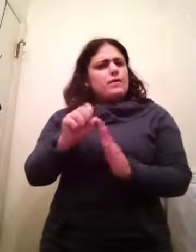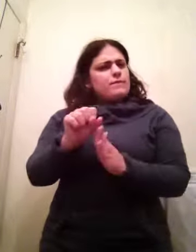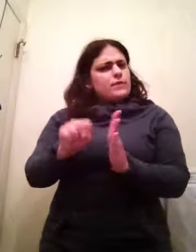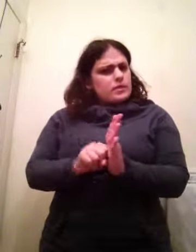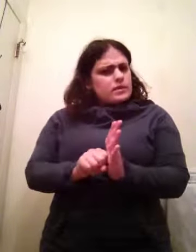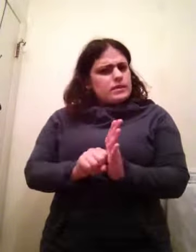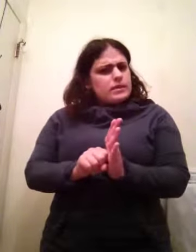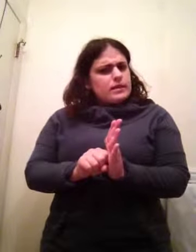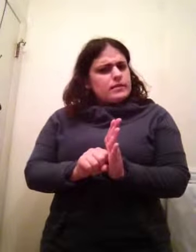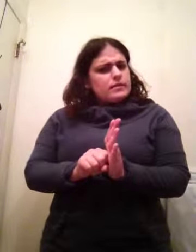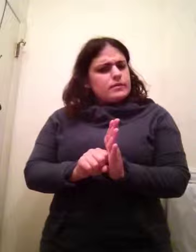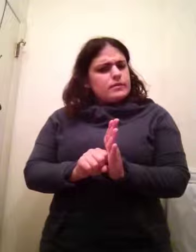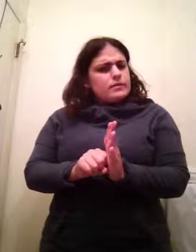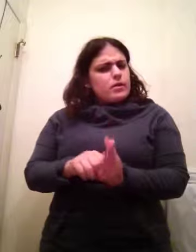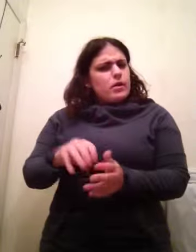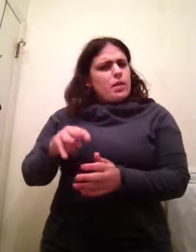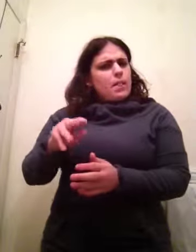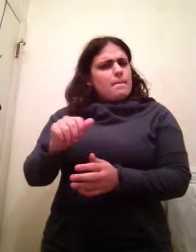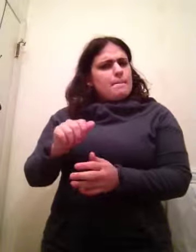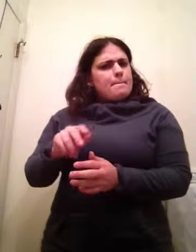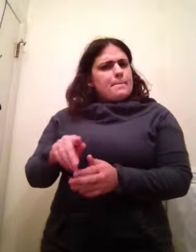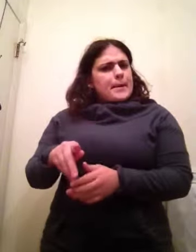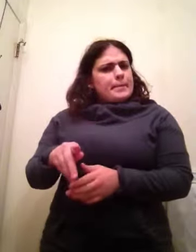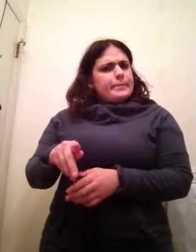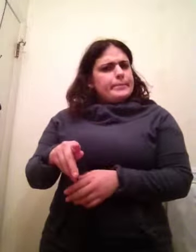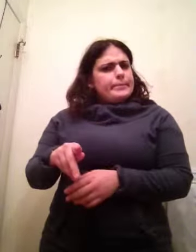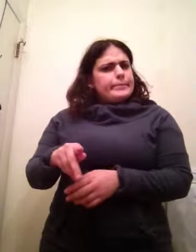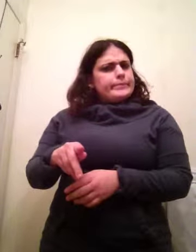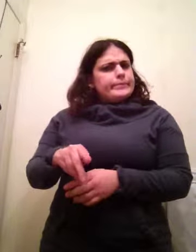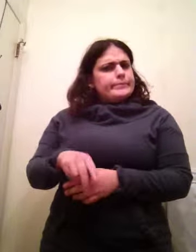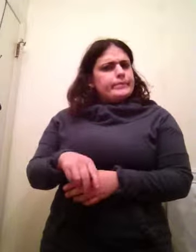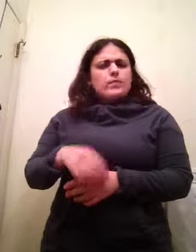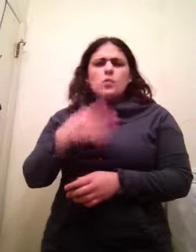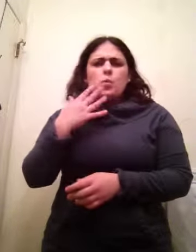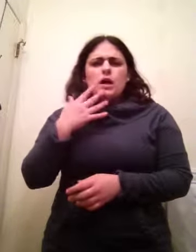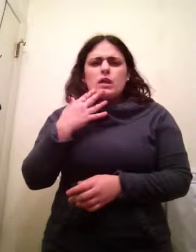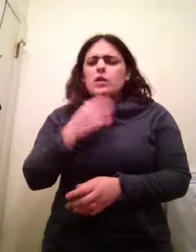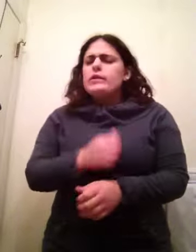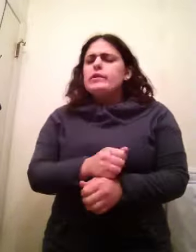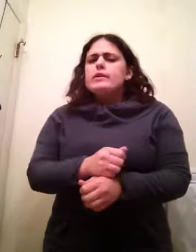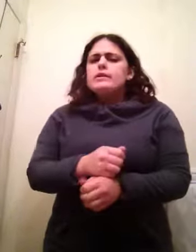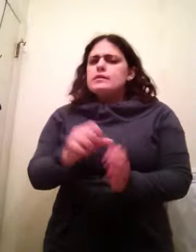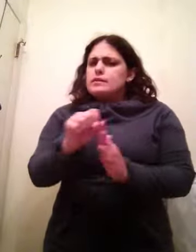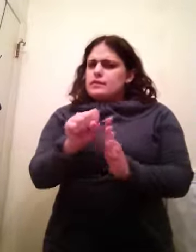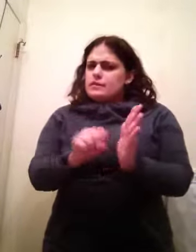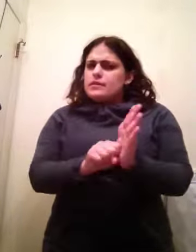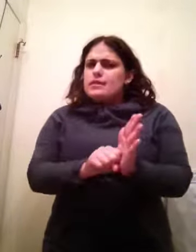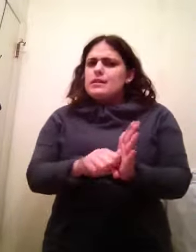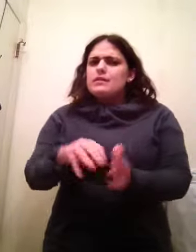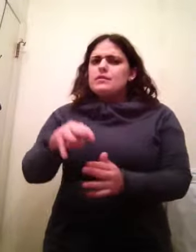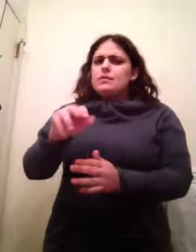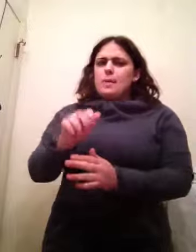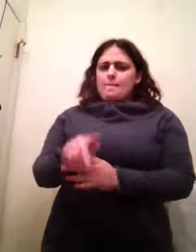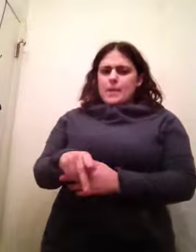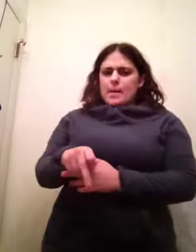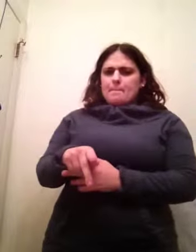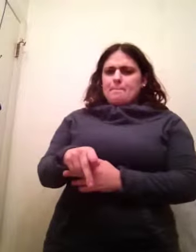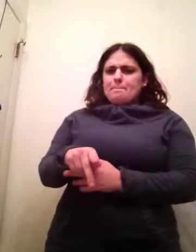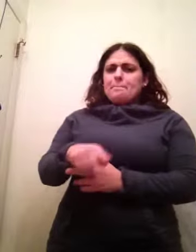Orange. Johnny? Orange. And what color are the slave states on the map key? Kurt? Green. Green. I want you on